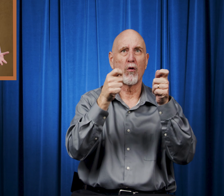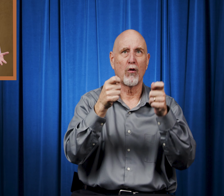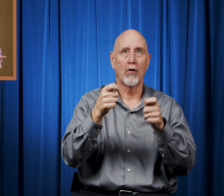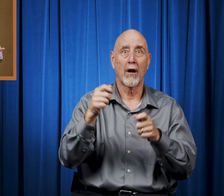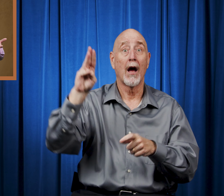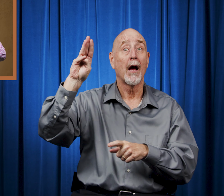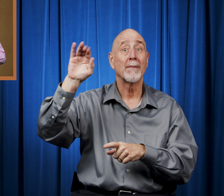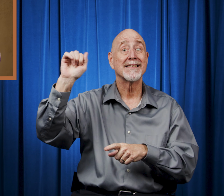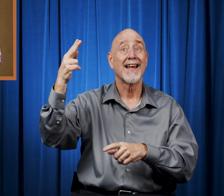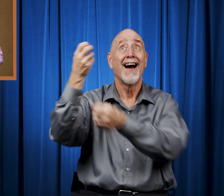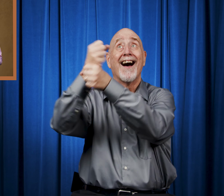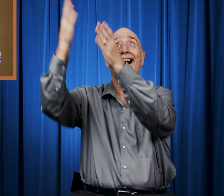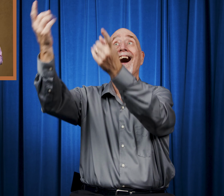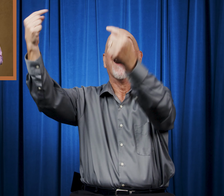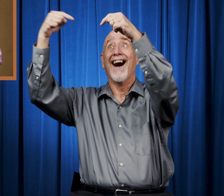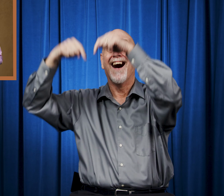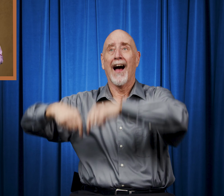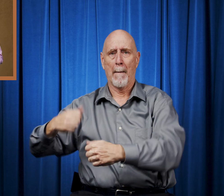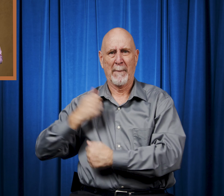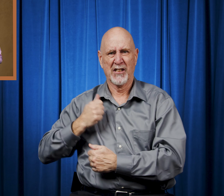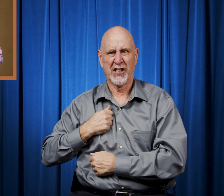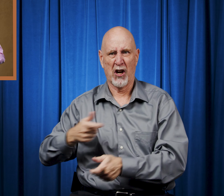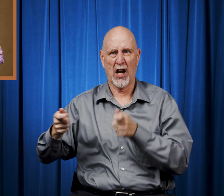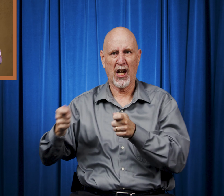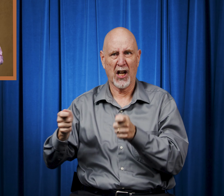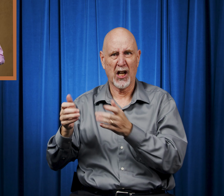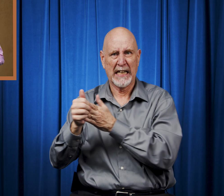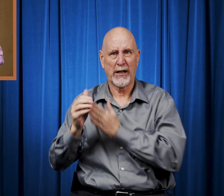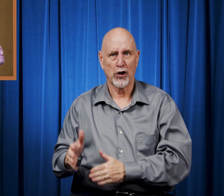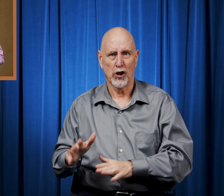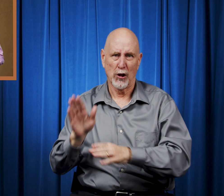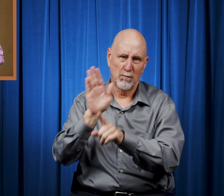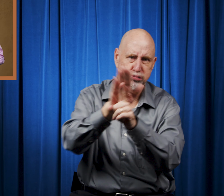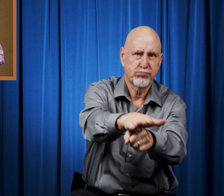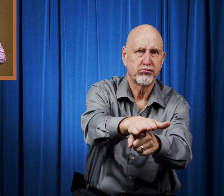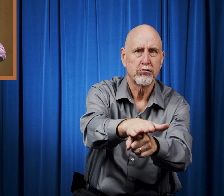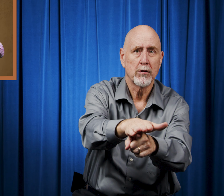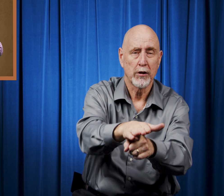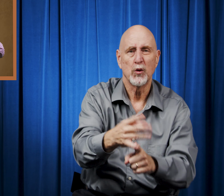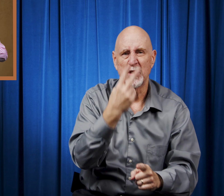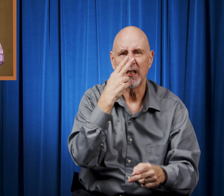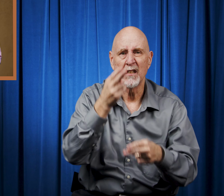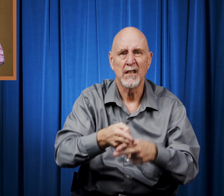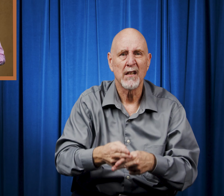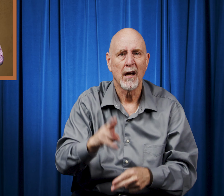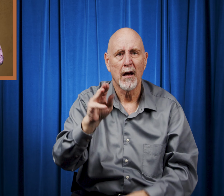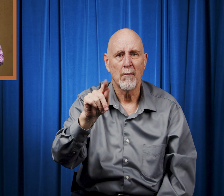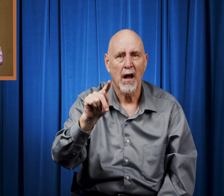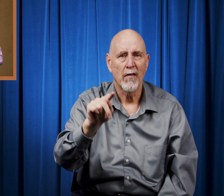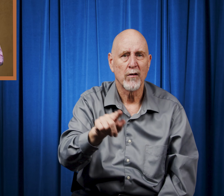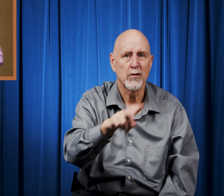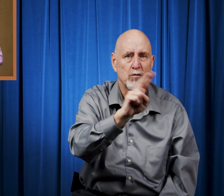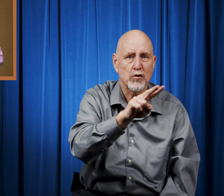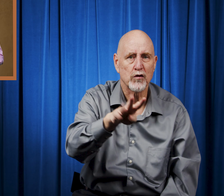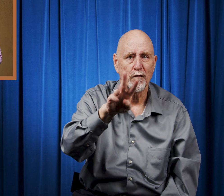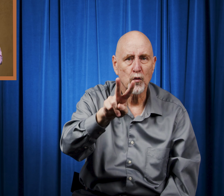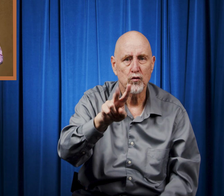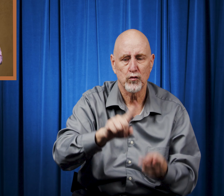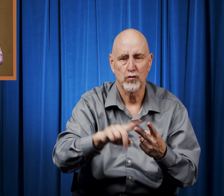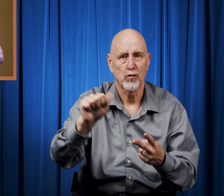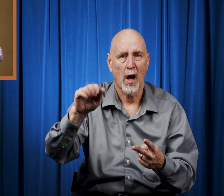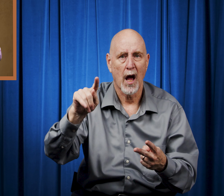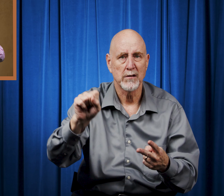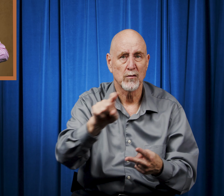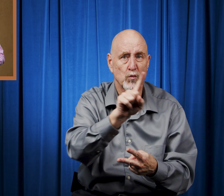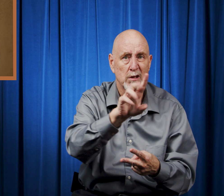Roman rule because they believed the Messiah would be an earthly military leader. And you can see references of that in Matthew 22, verse